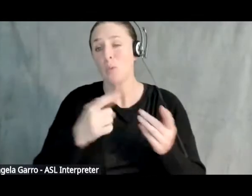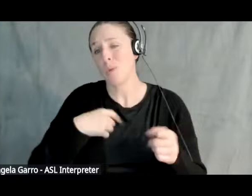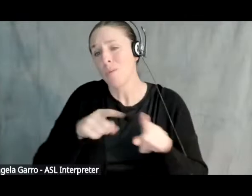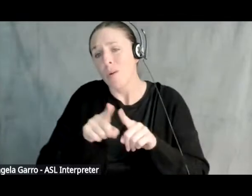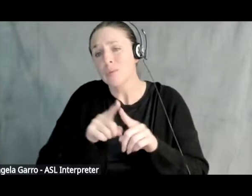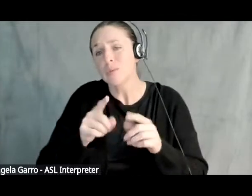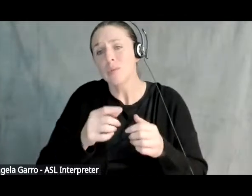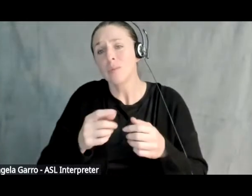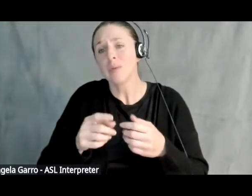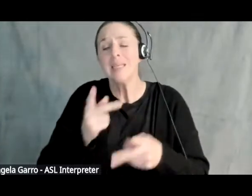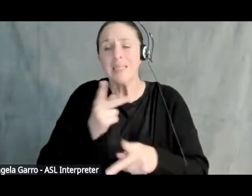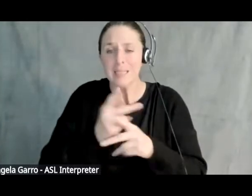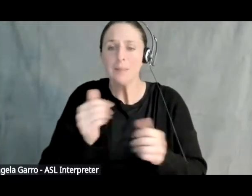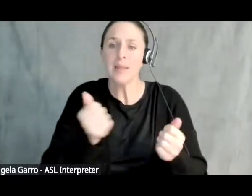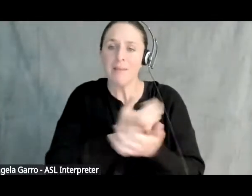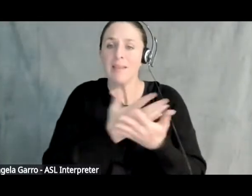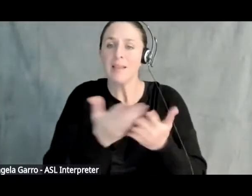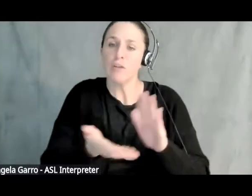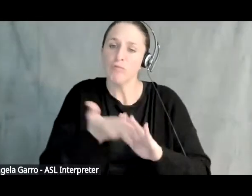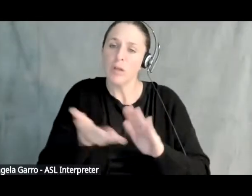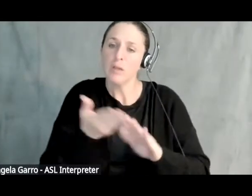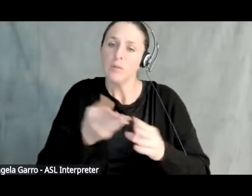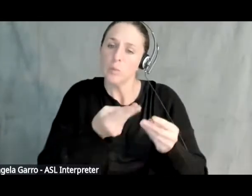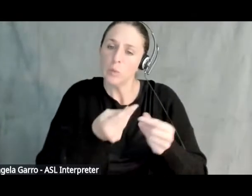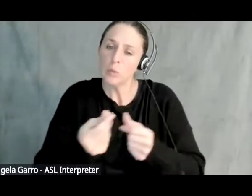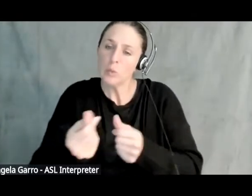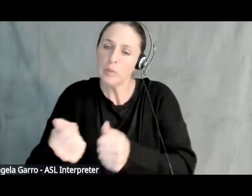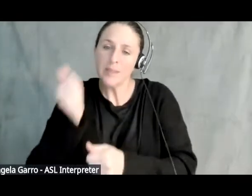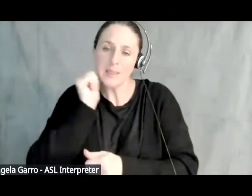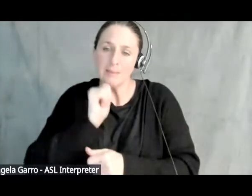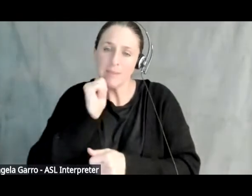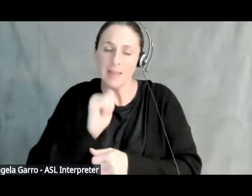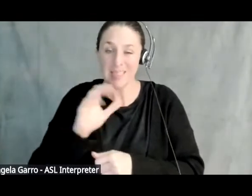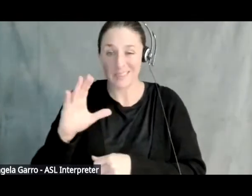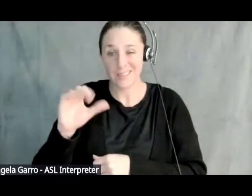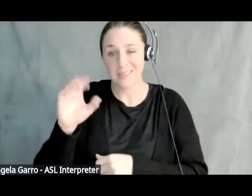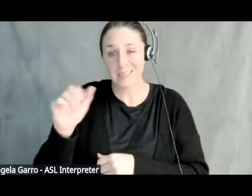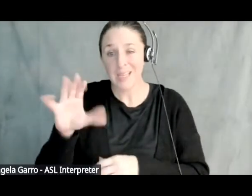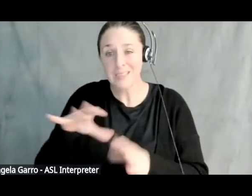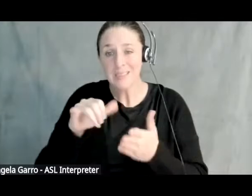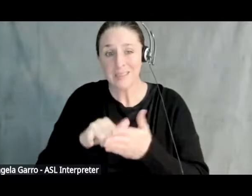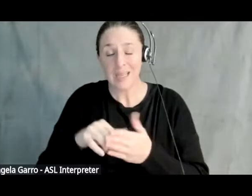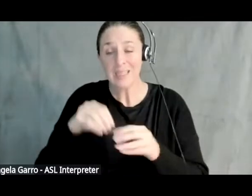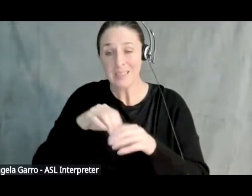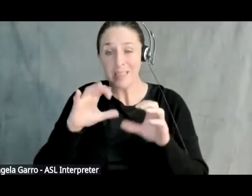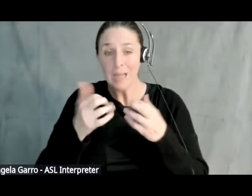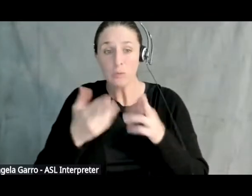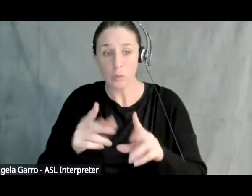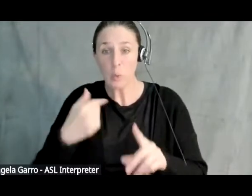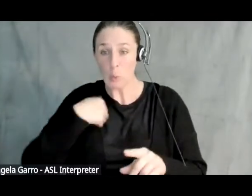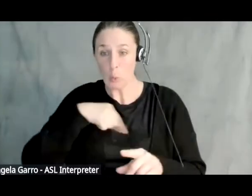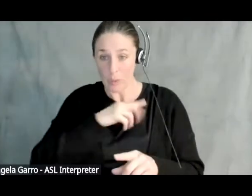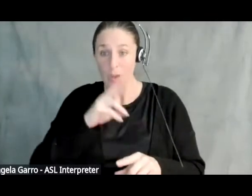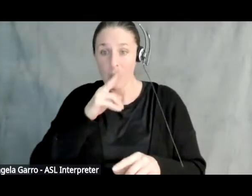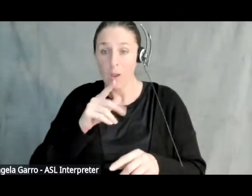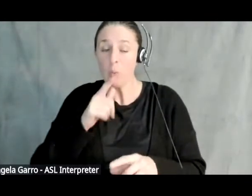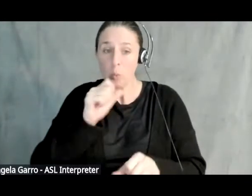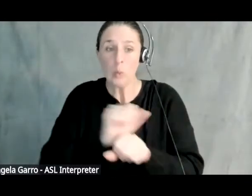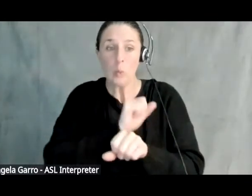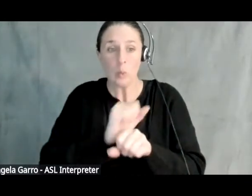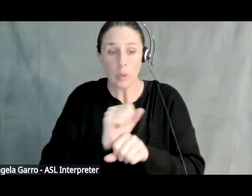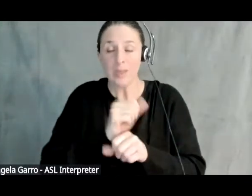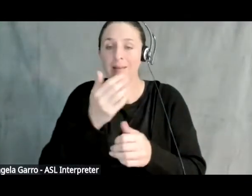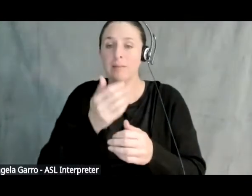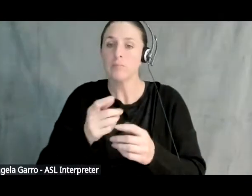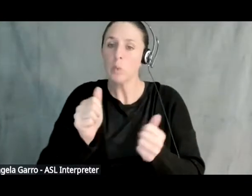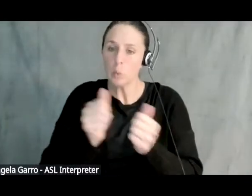running smoothly day to day. CSEA does that. In the classrooms, we're the ones that work hand in hand with students